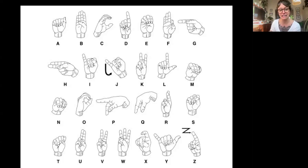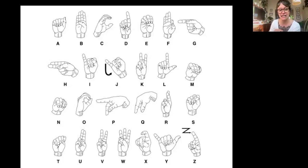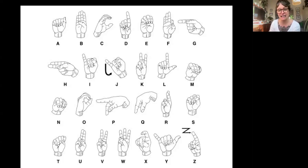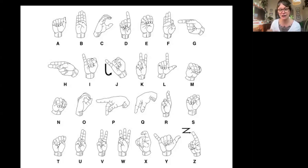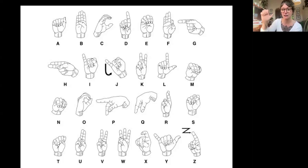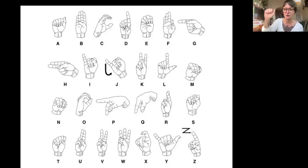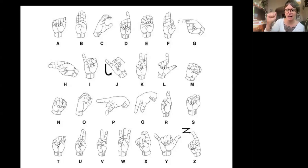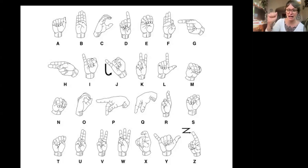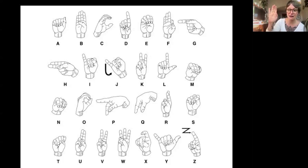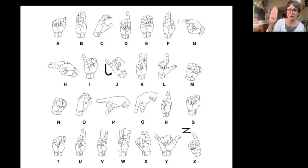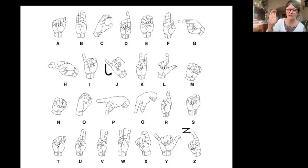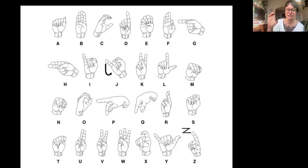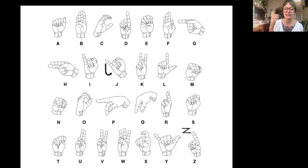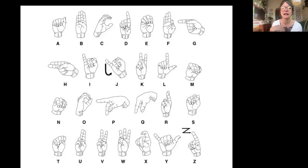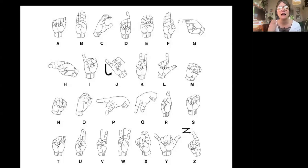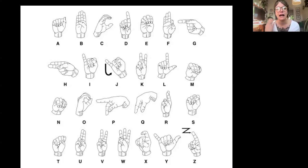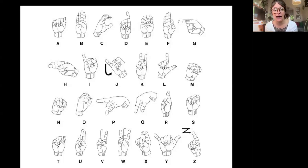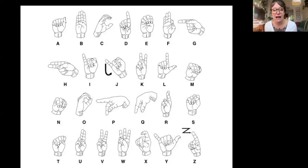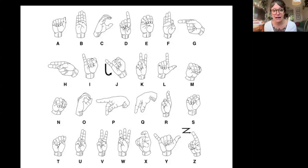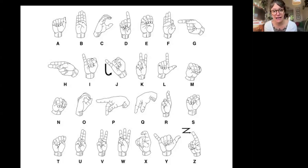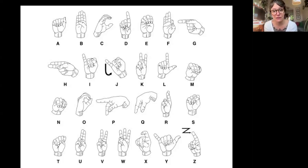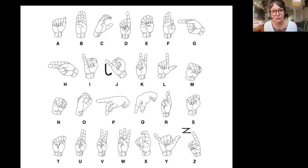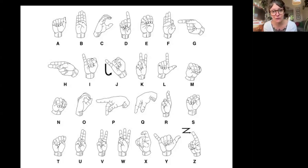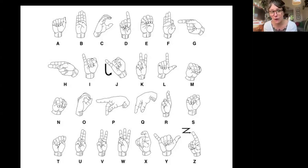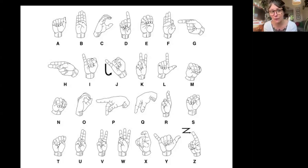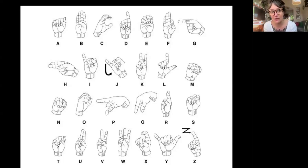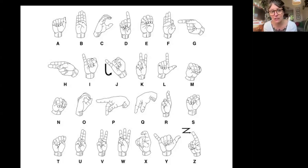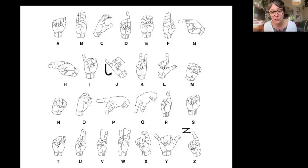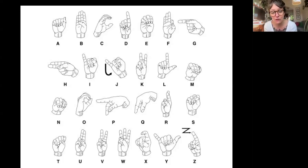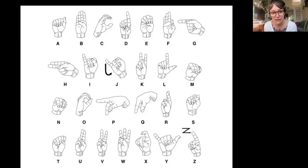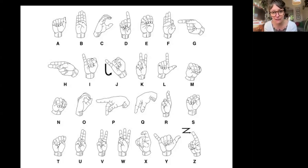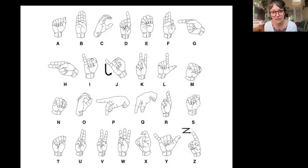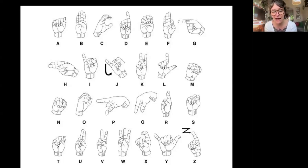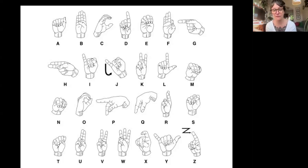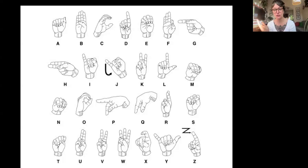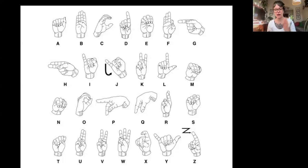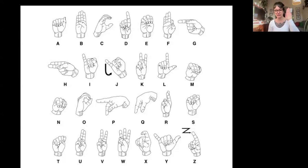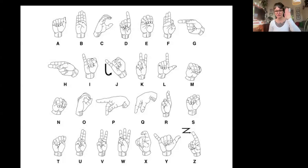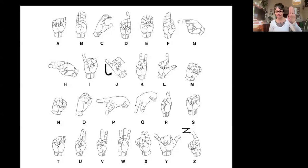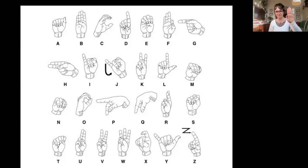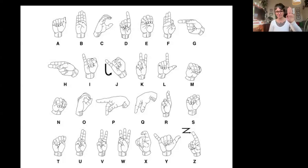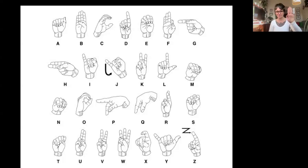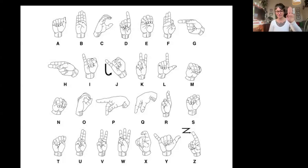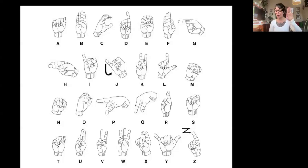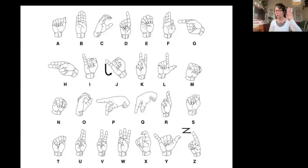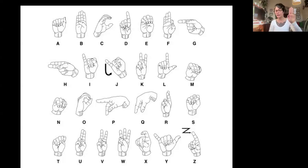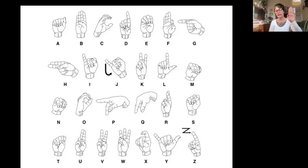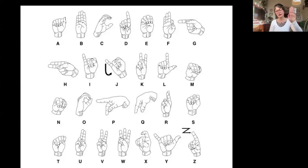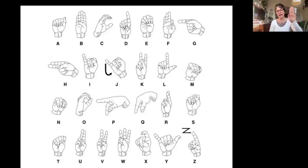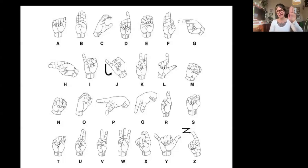to that letter. So A, B, C. And again, the reason why we want to do this, to have a direct written letter